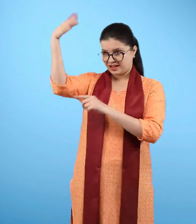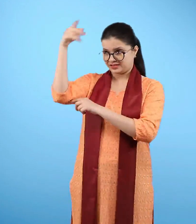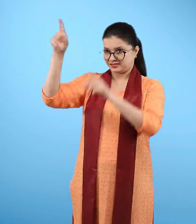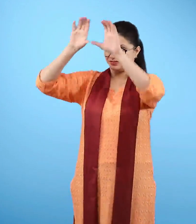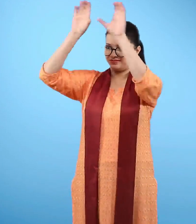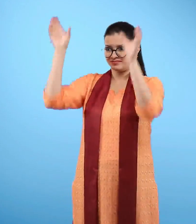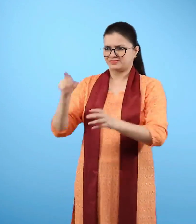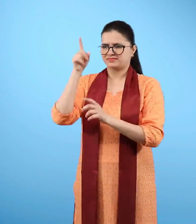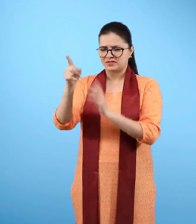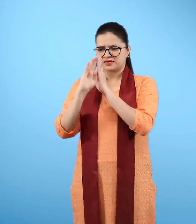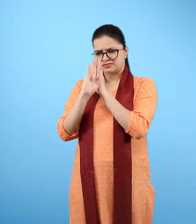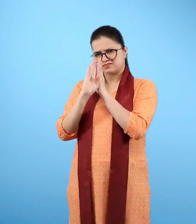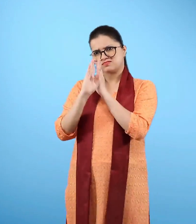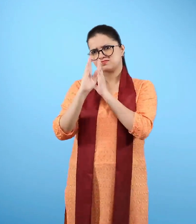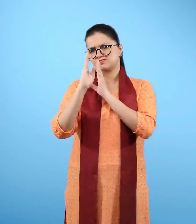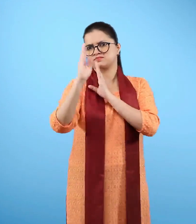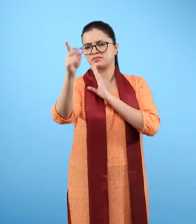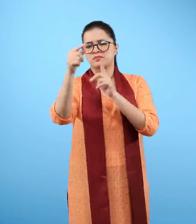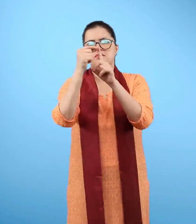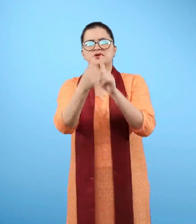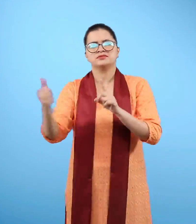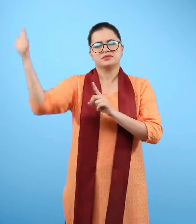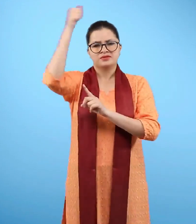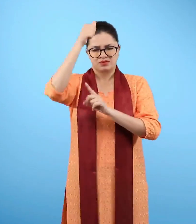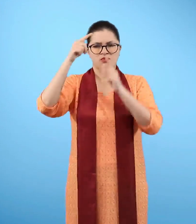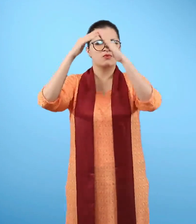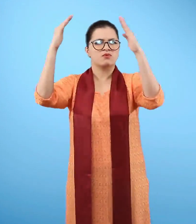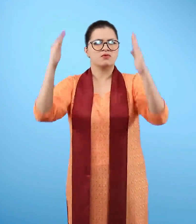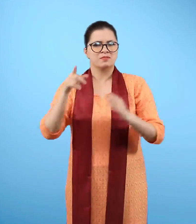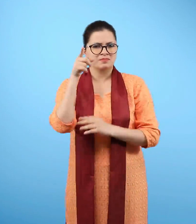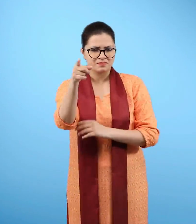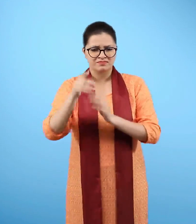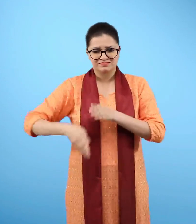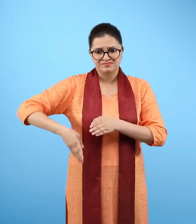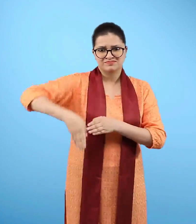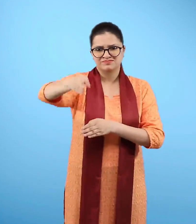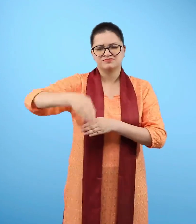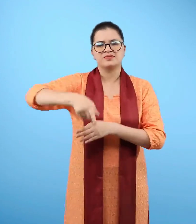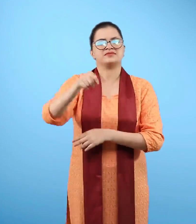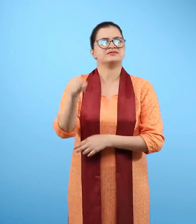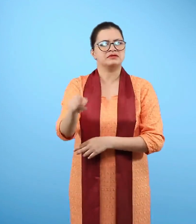India Gate, so that last building on our right side must be Rashtrapati Bhavan."